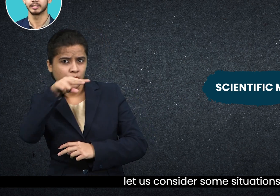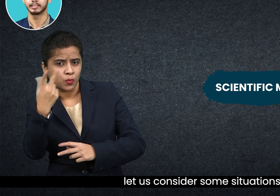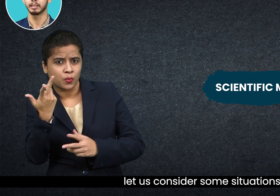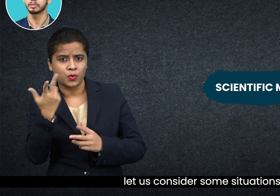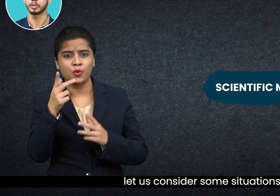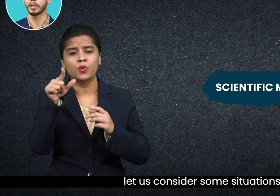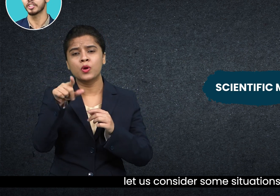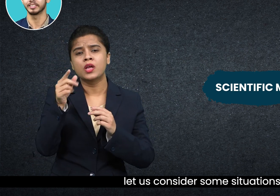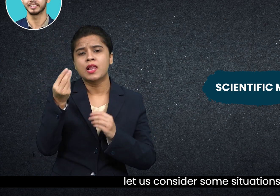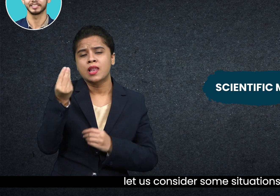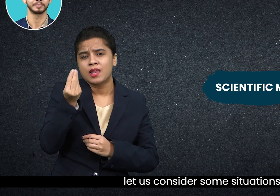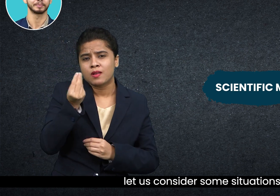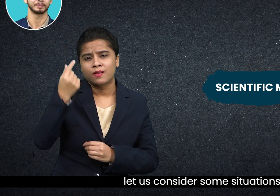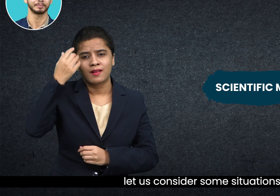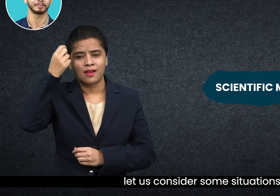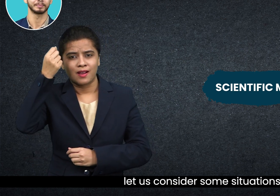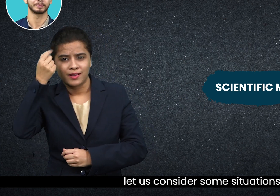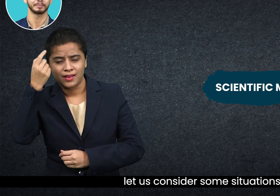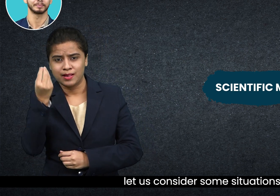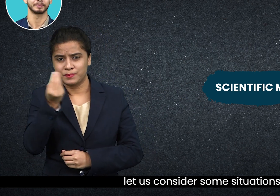consider some situations.